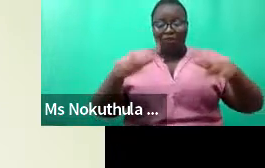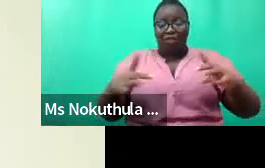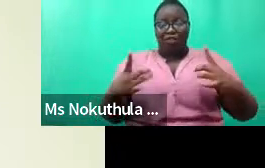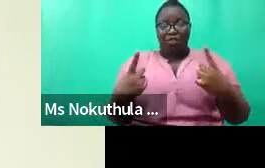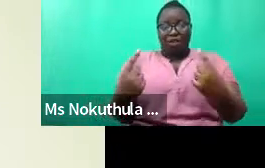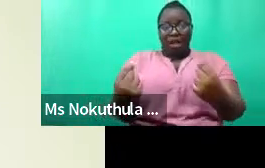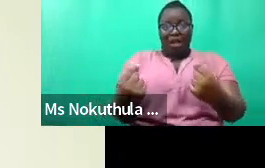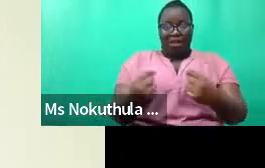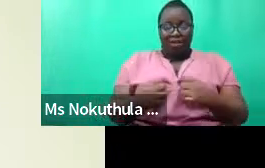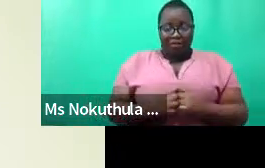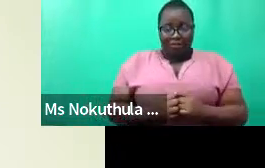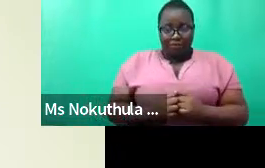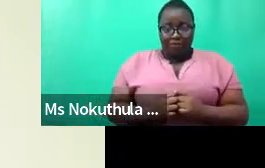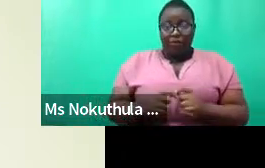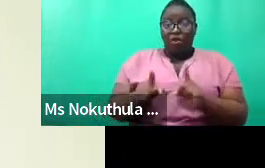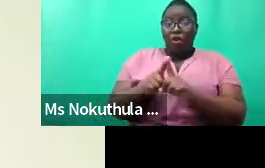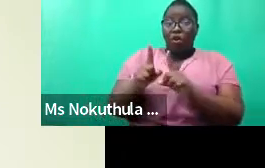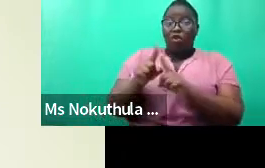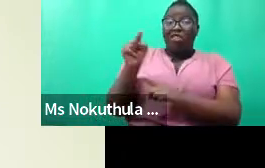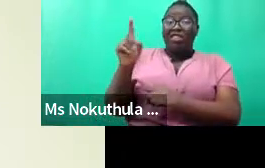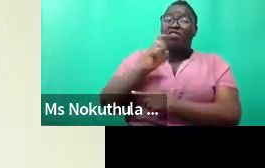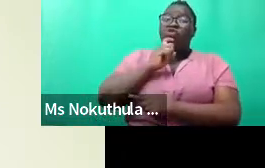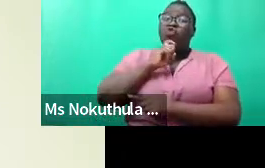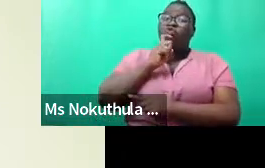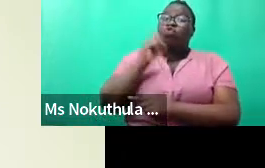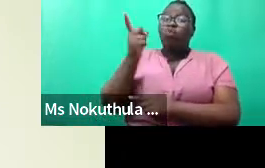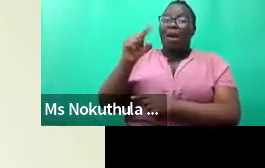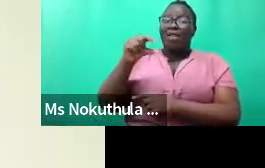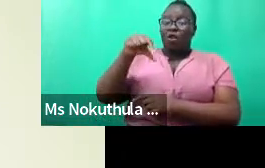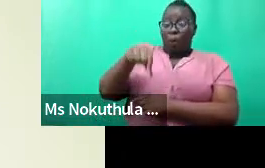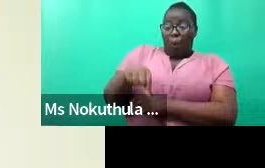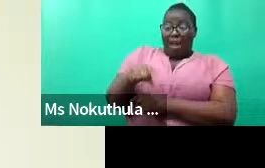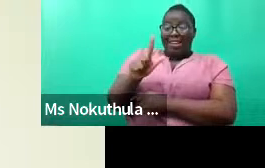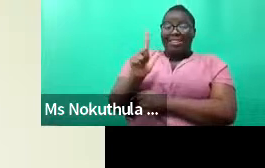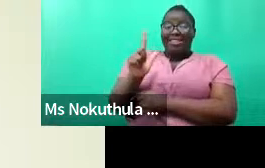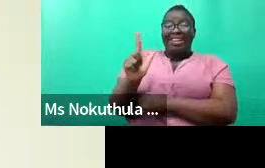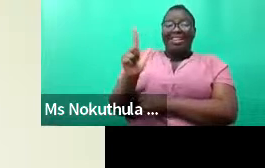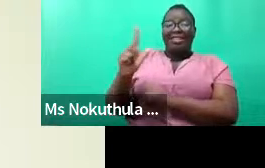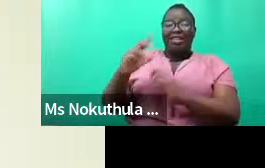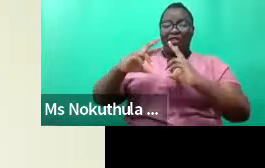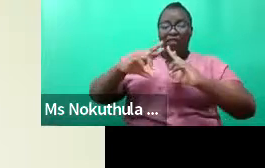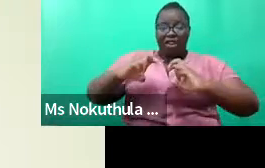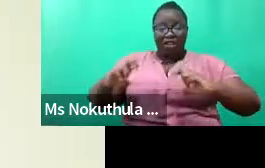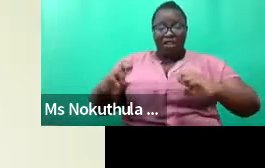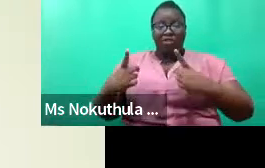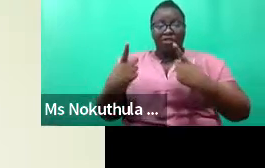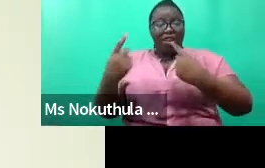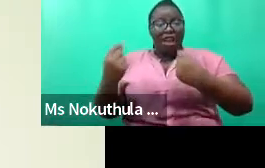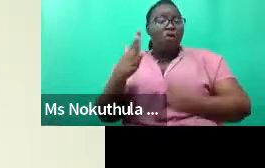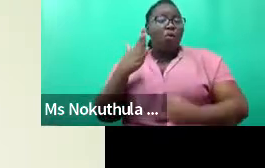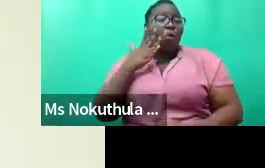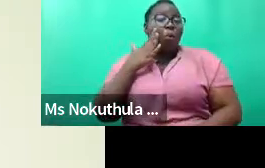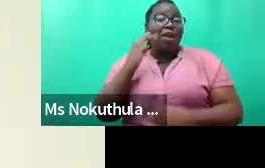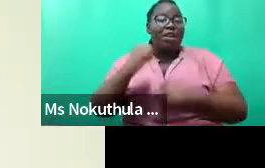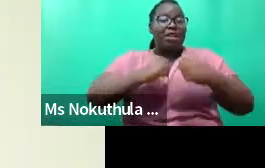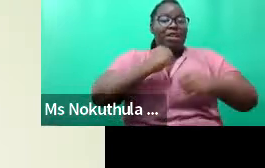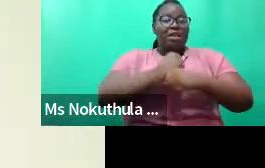It was a qualitative study conducted in 2021 at the mentioned